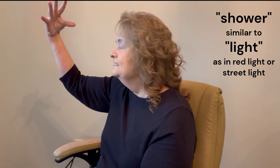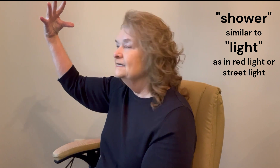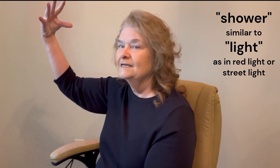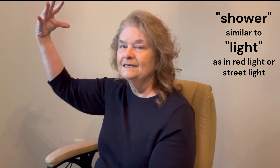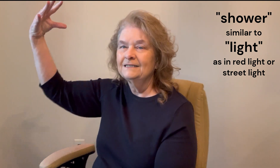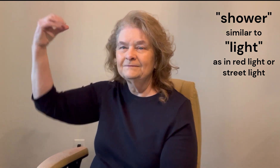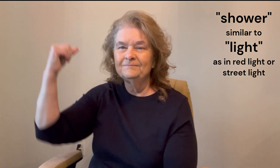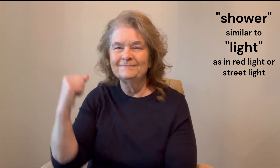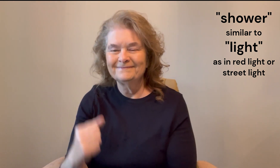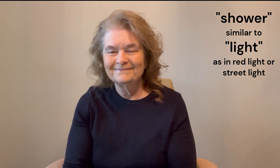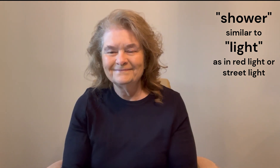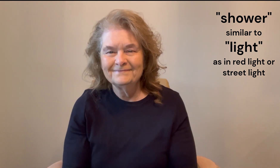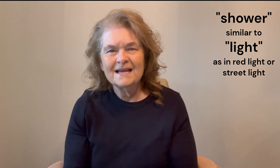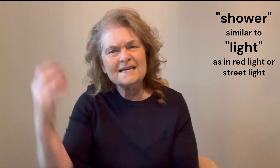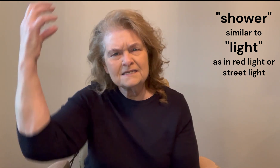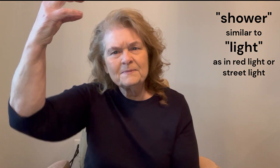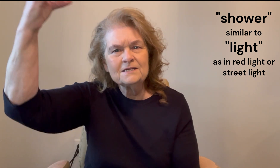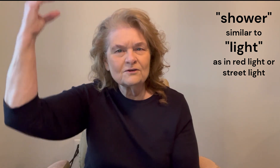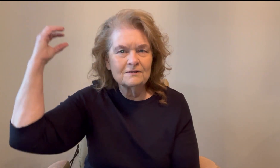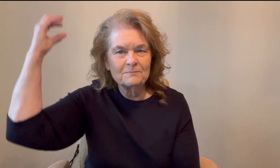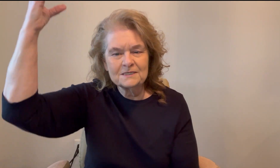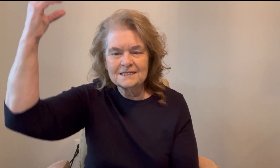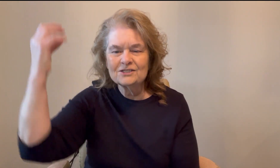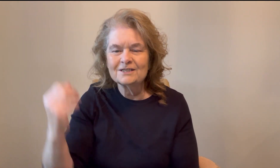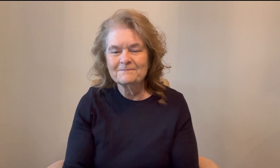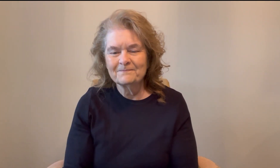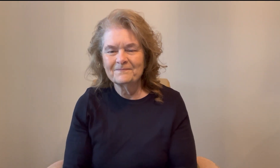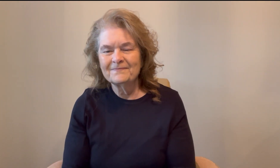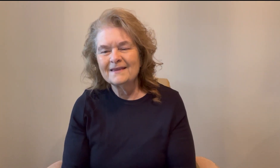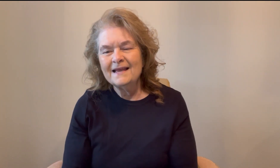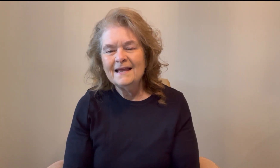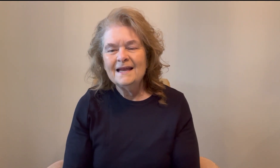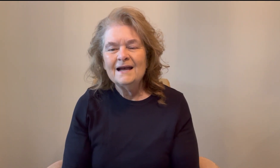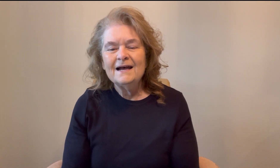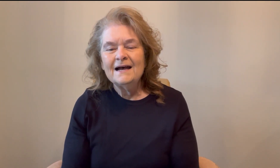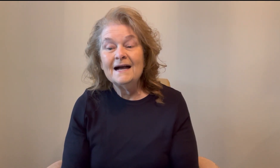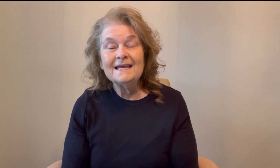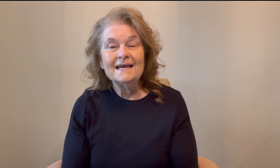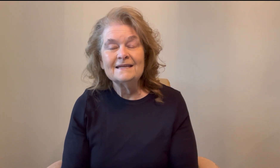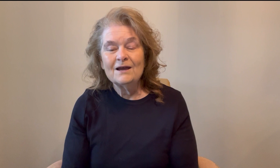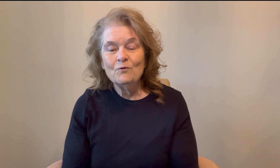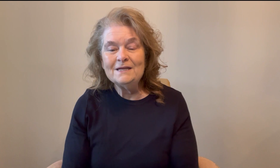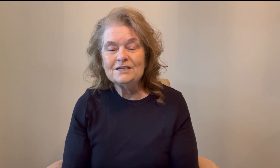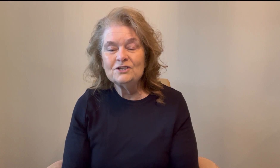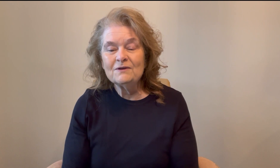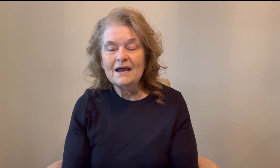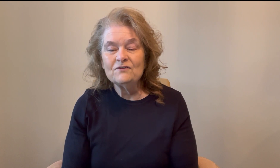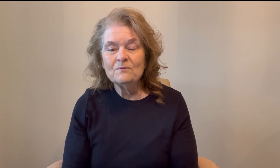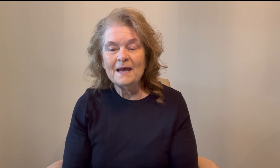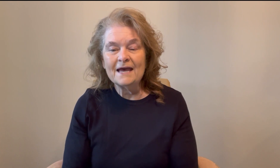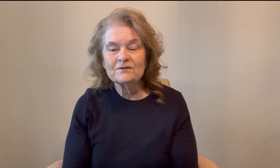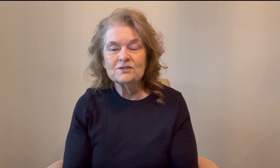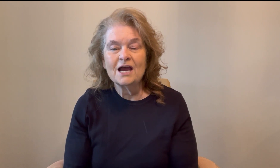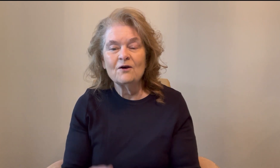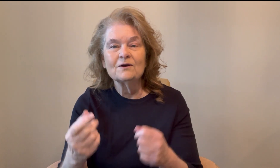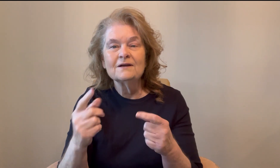light. It depends on the position. Again, when did you have your bath or shower?